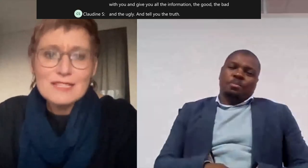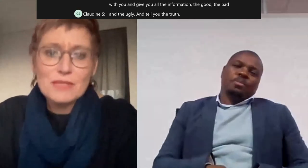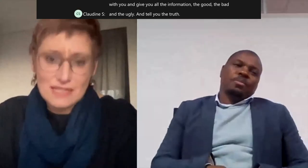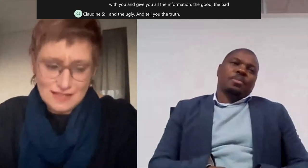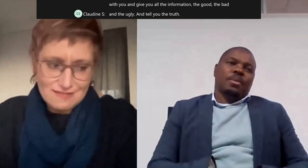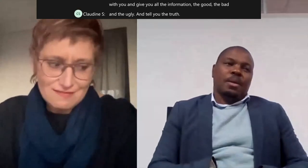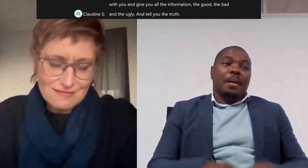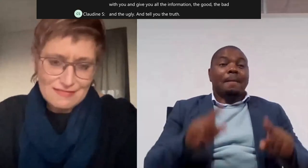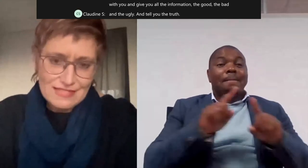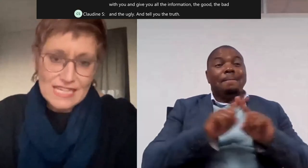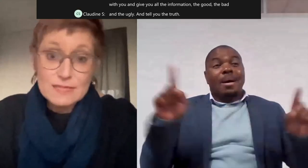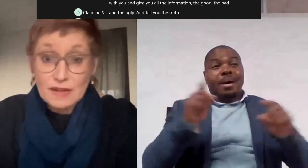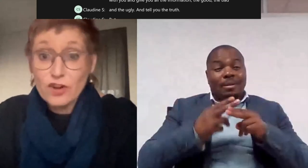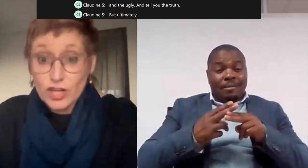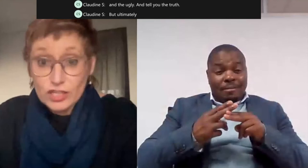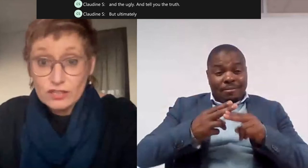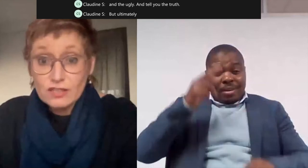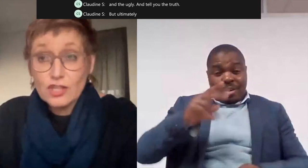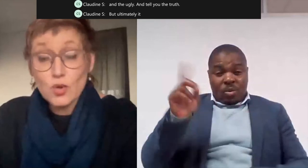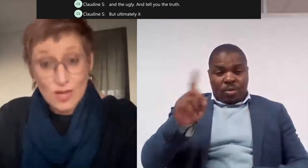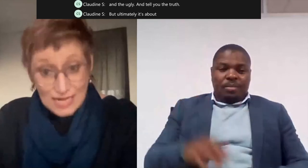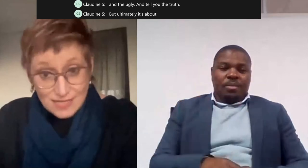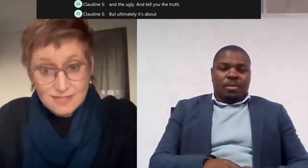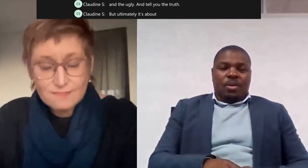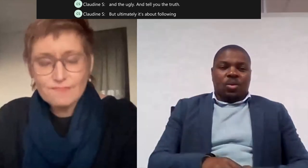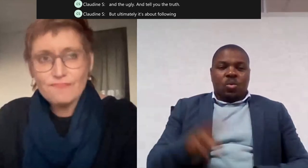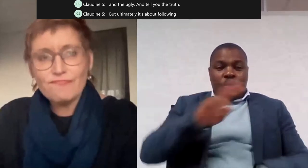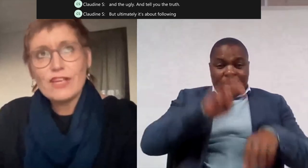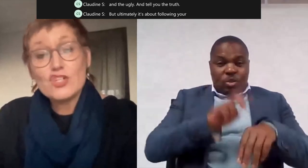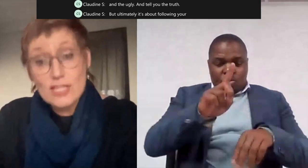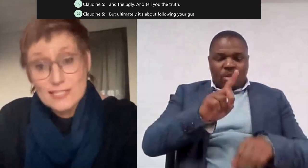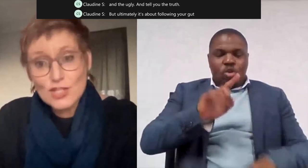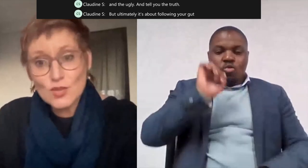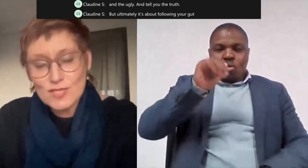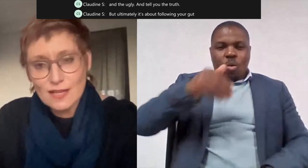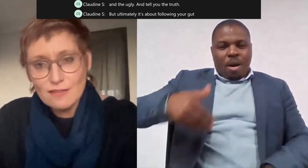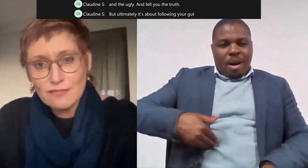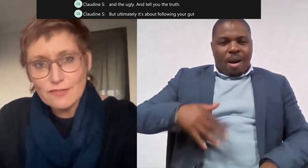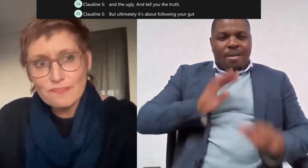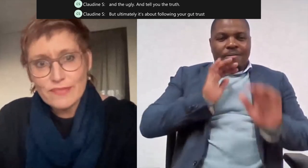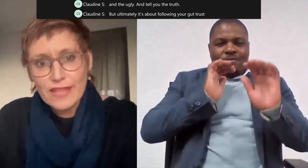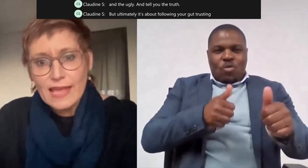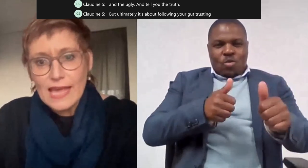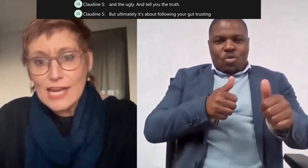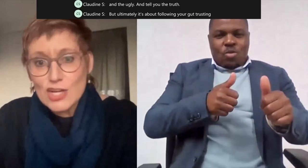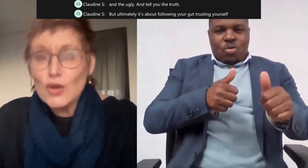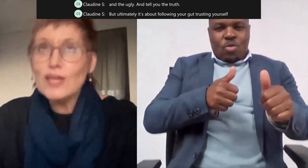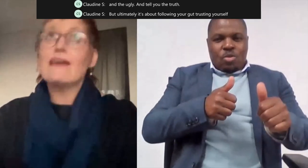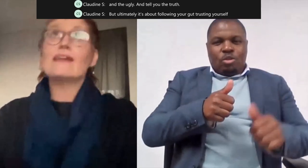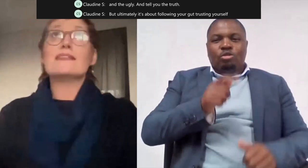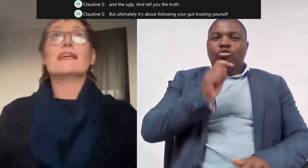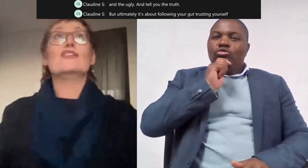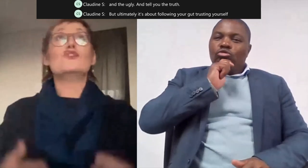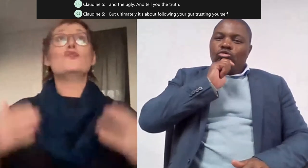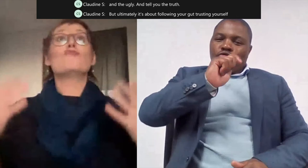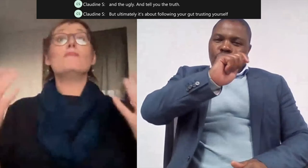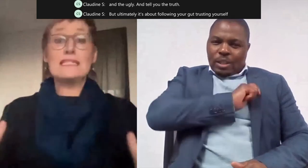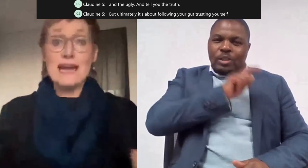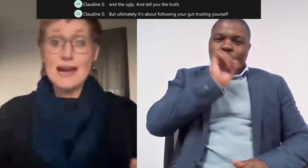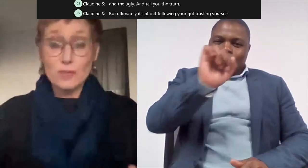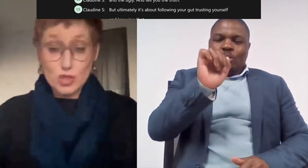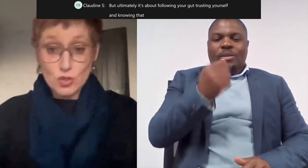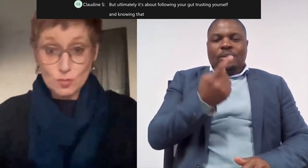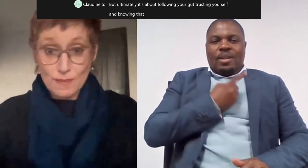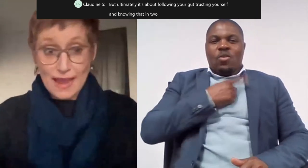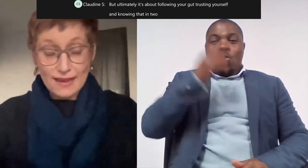But ultimately, it's about following your gut, trusting yourself, and knowing that in